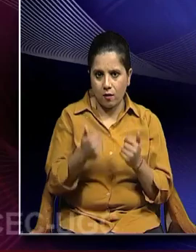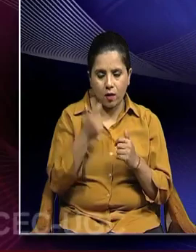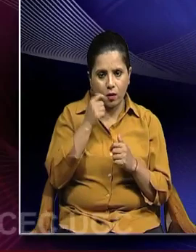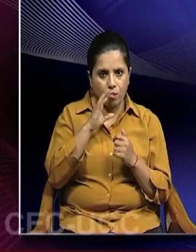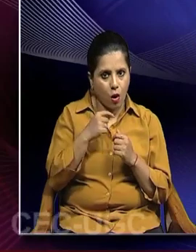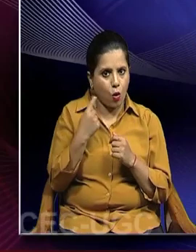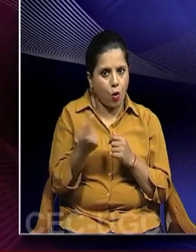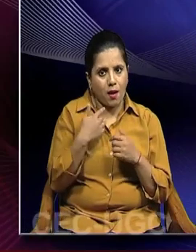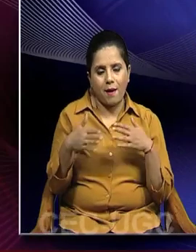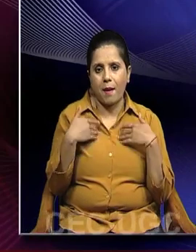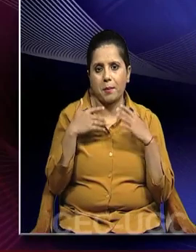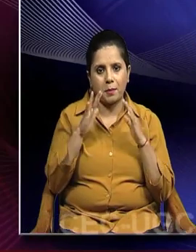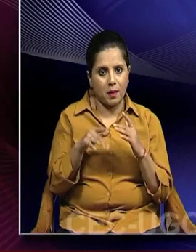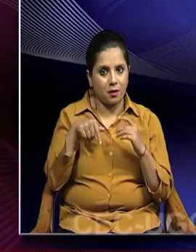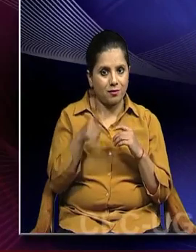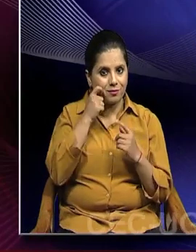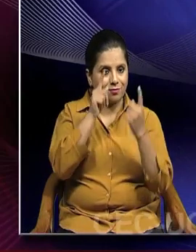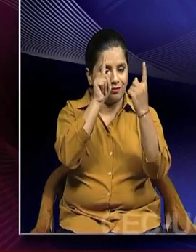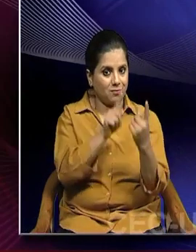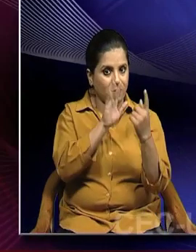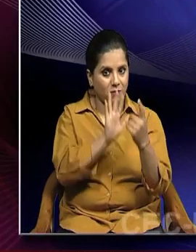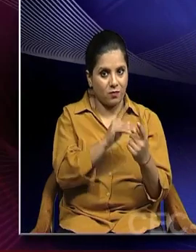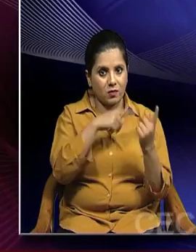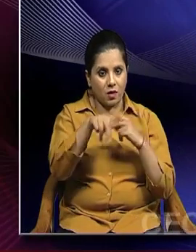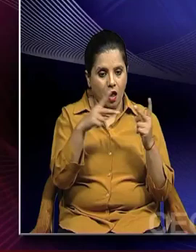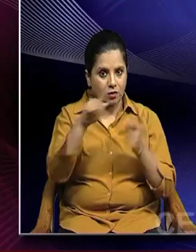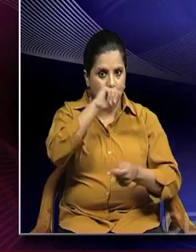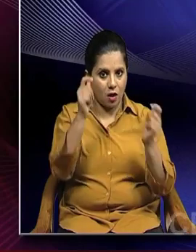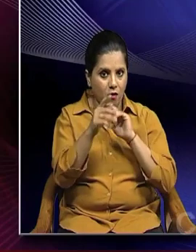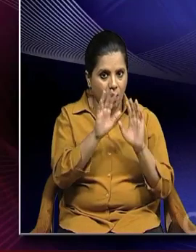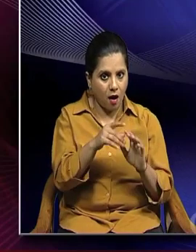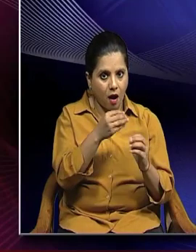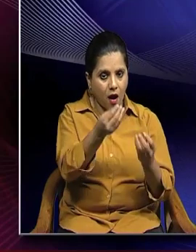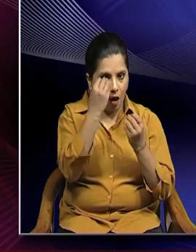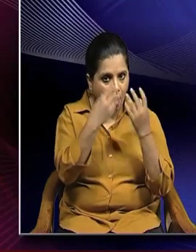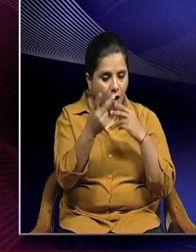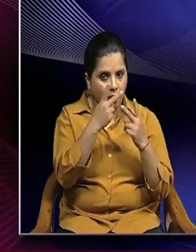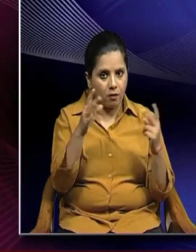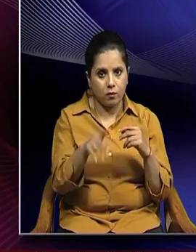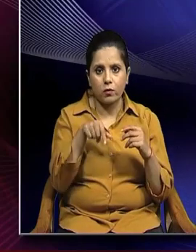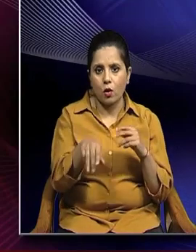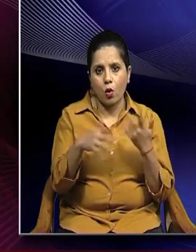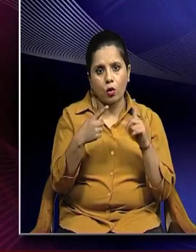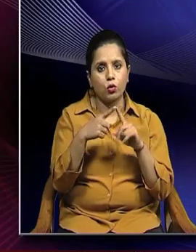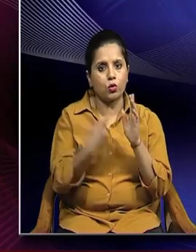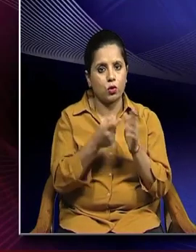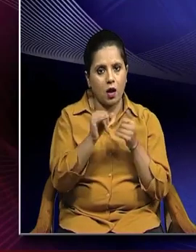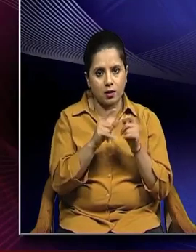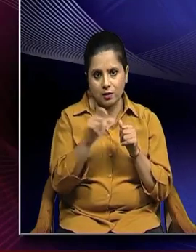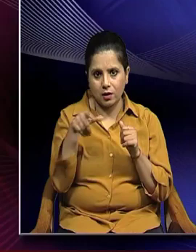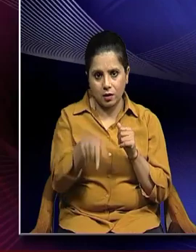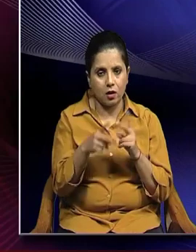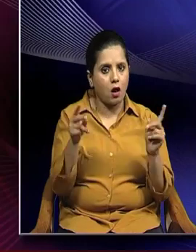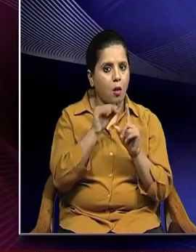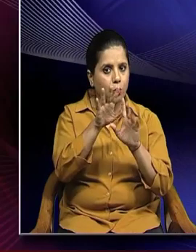will only be happy once you talk about the transformational or transcendental approaches when we follow these